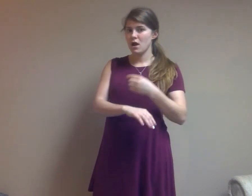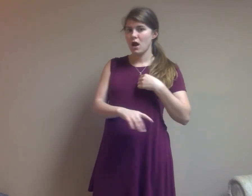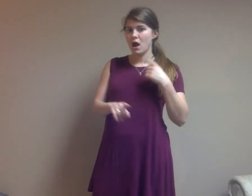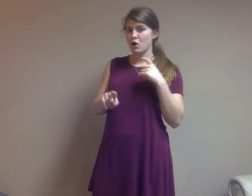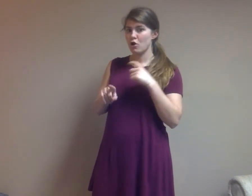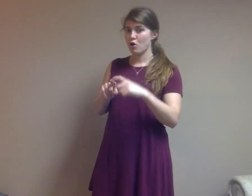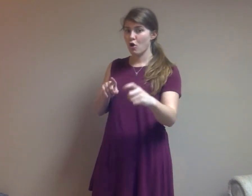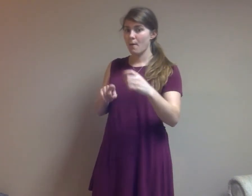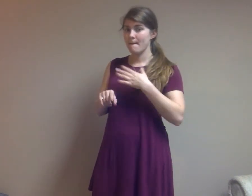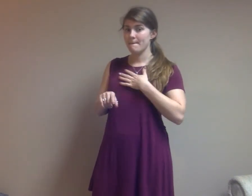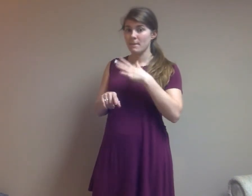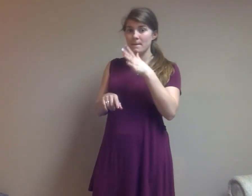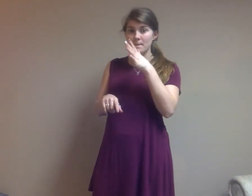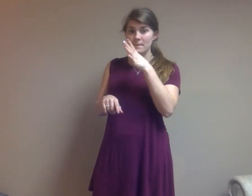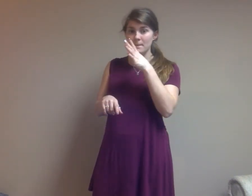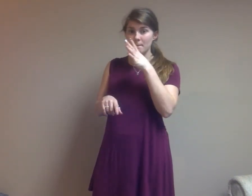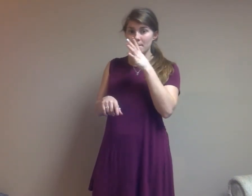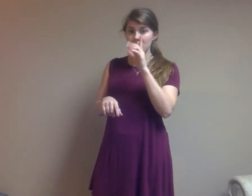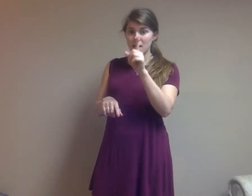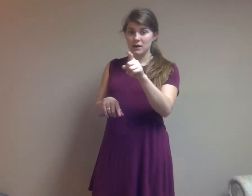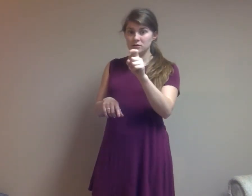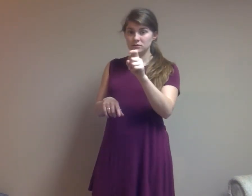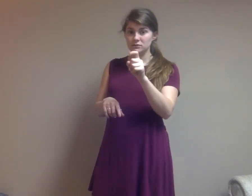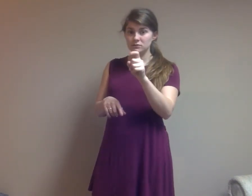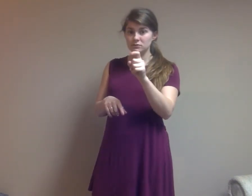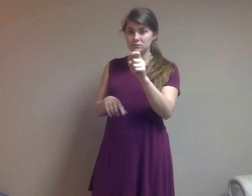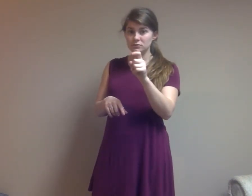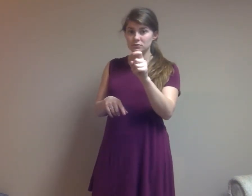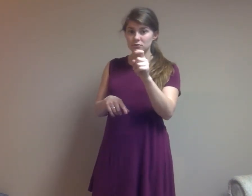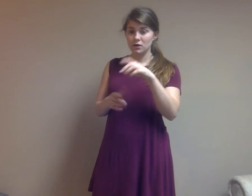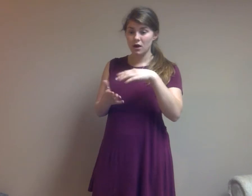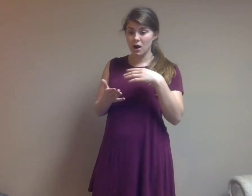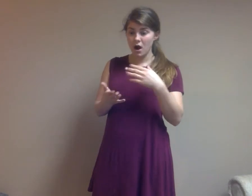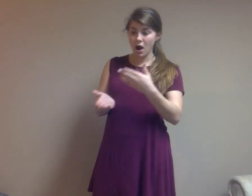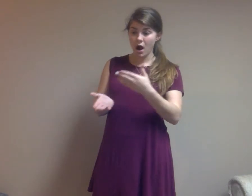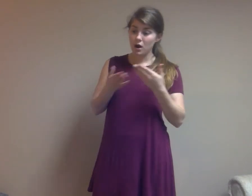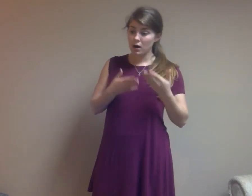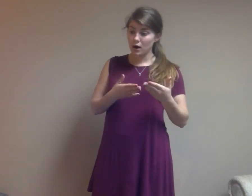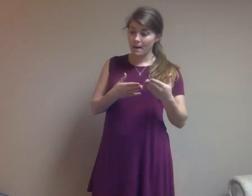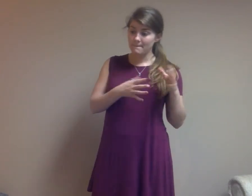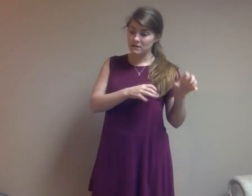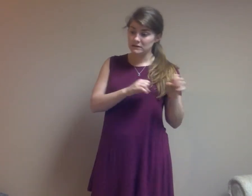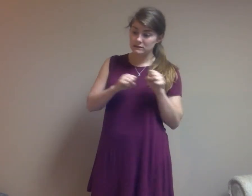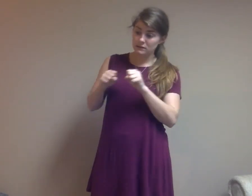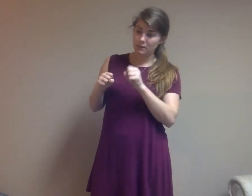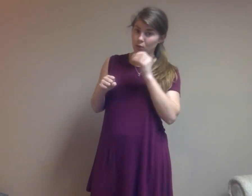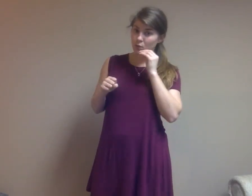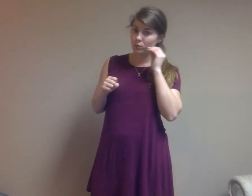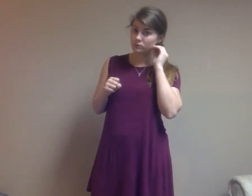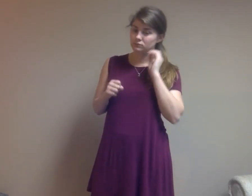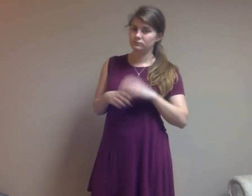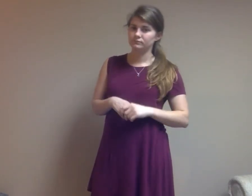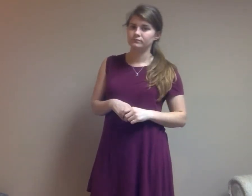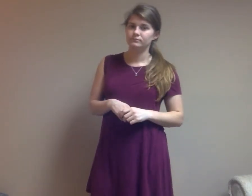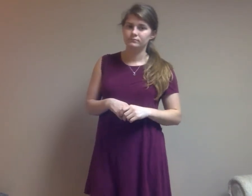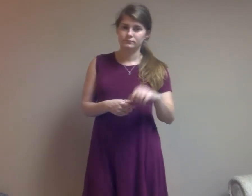You only had one rebound. April's brother Alex also struggled with homesickness when he started boarding. This weekend,